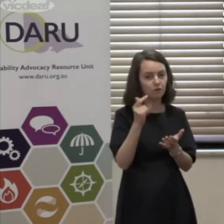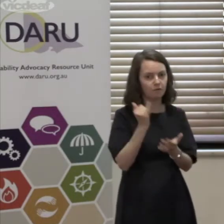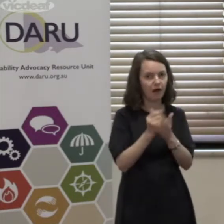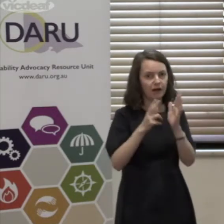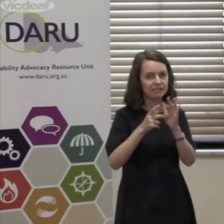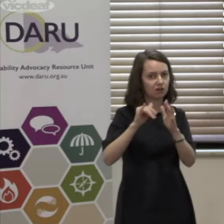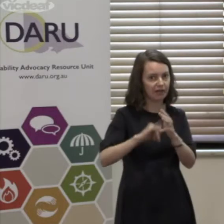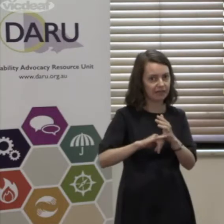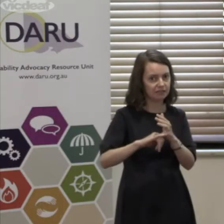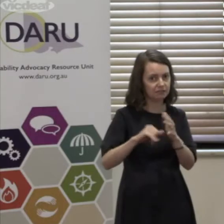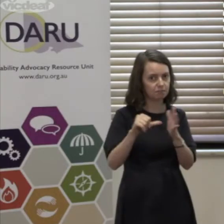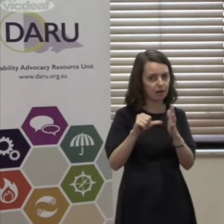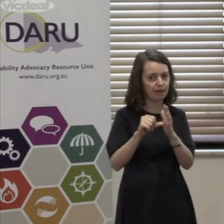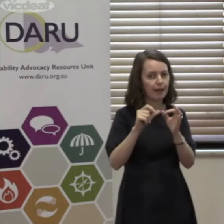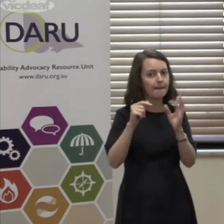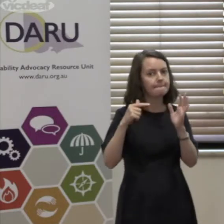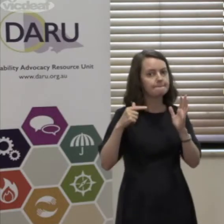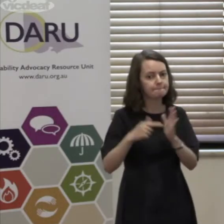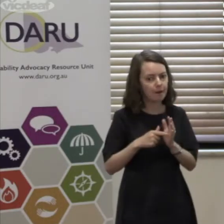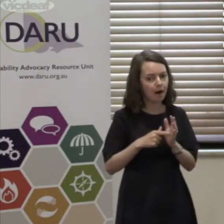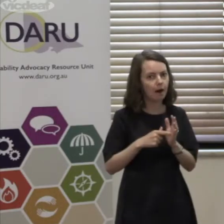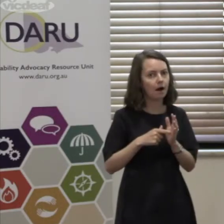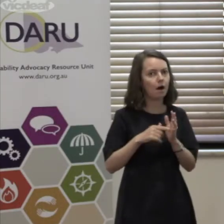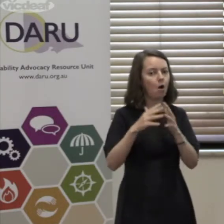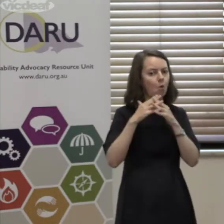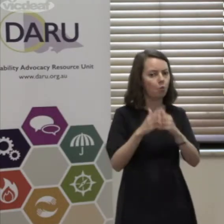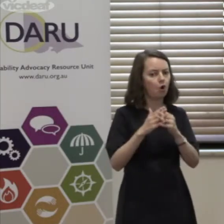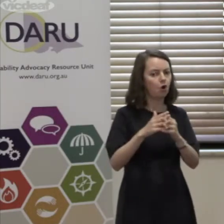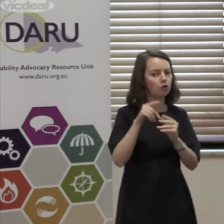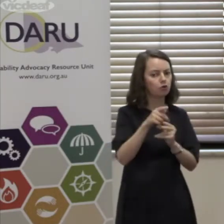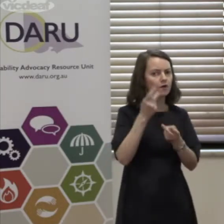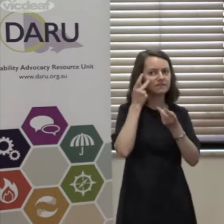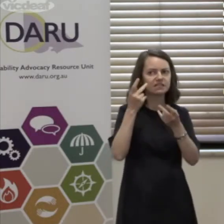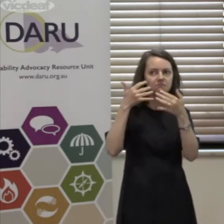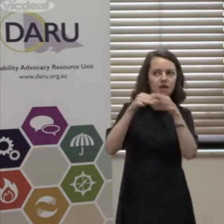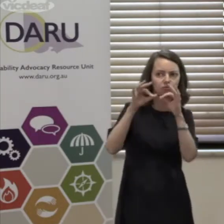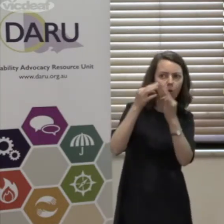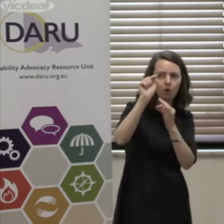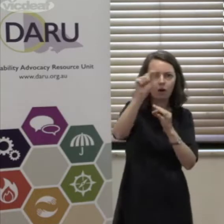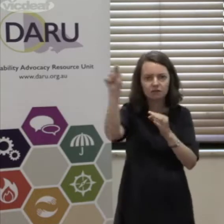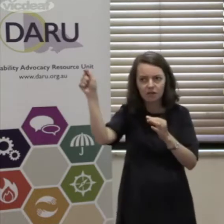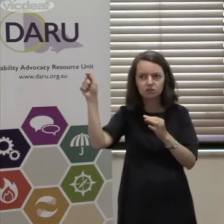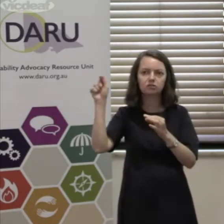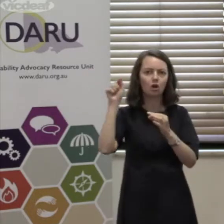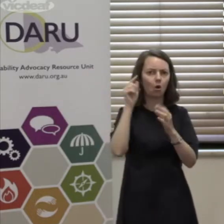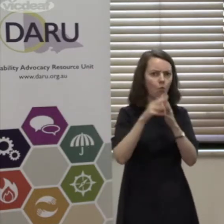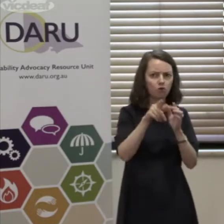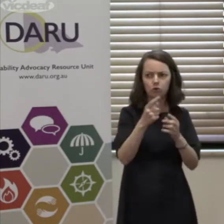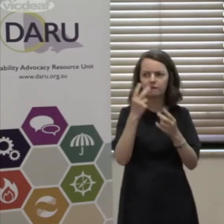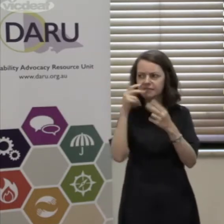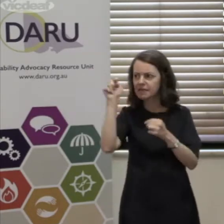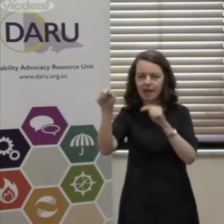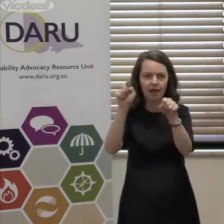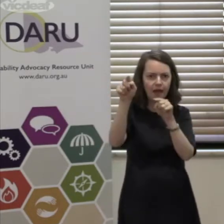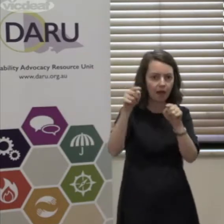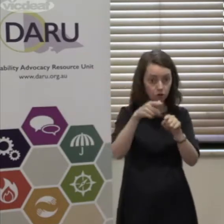still benefit from being a lot of the linkages or a lot of the same information or need assistance in some way.